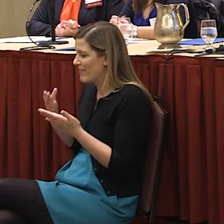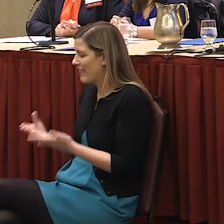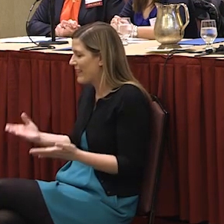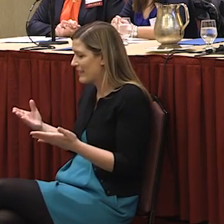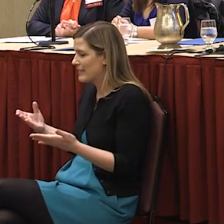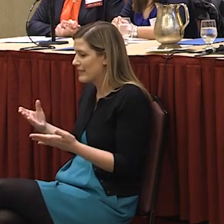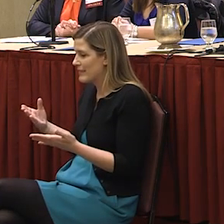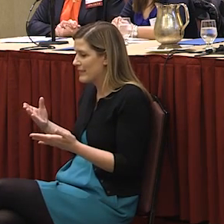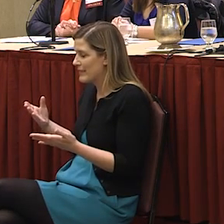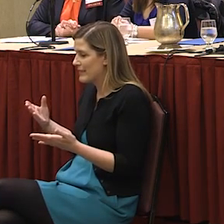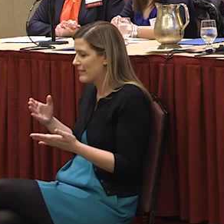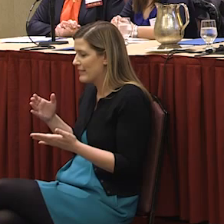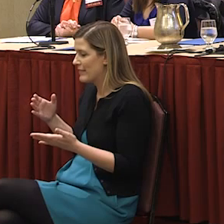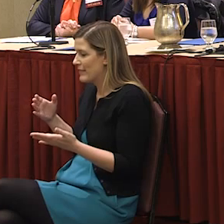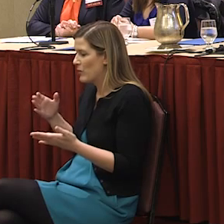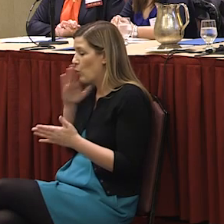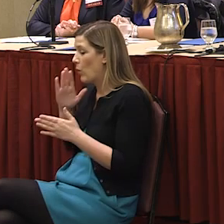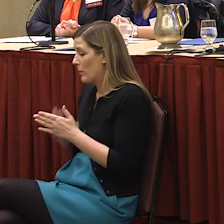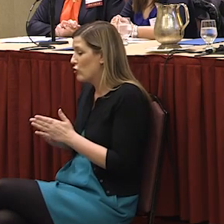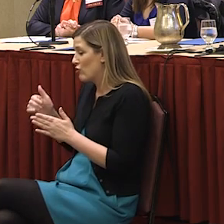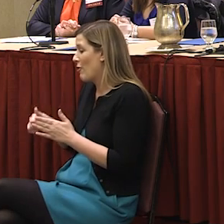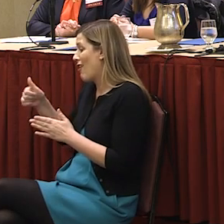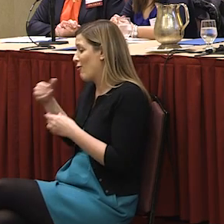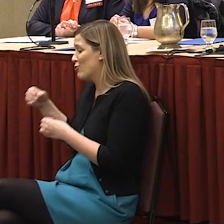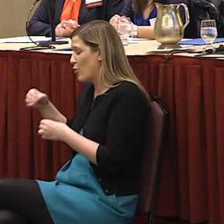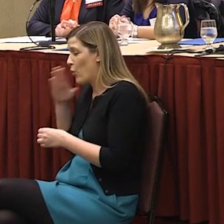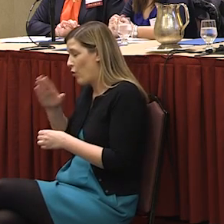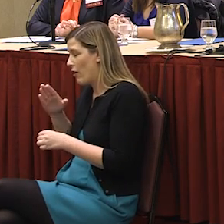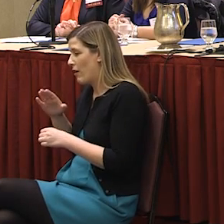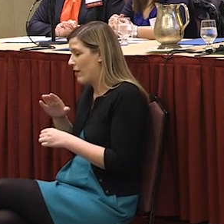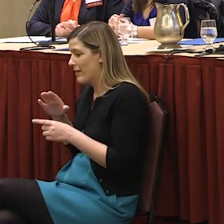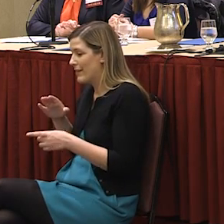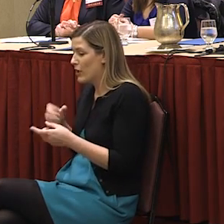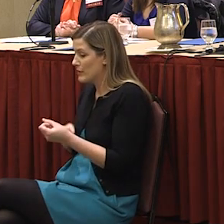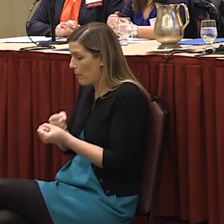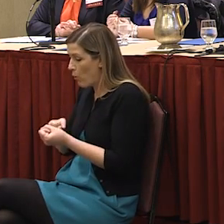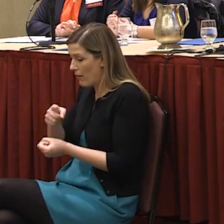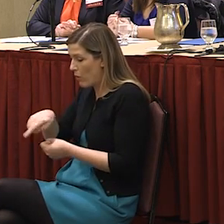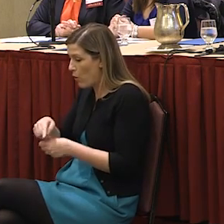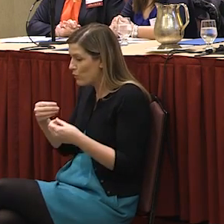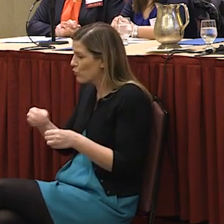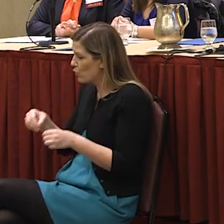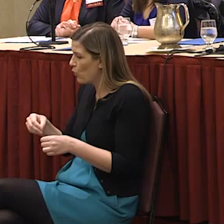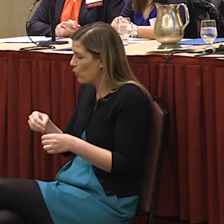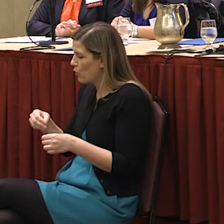items that would be obviously a lot cheaper than other stores, etc. So supporting these stores, supporting